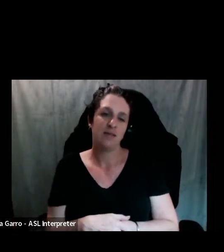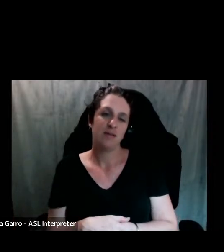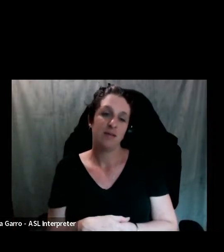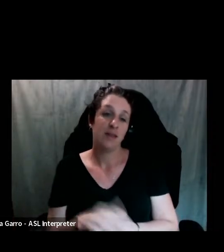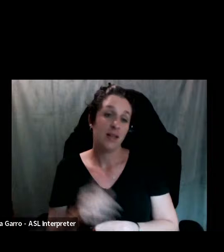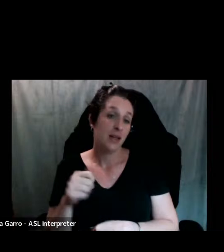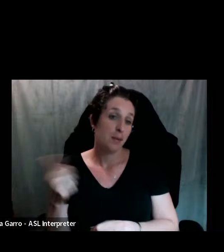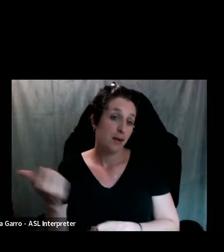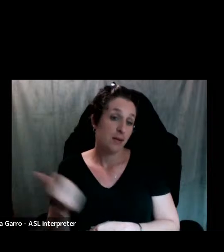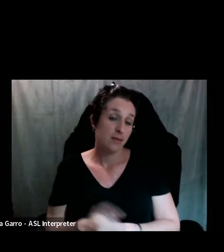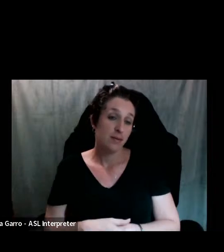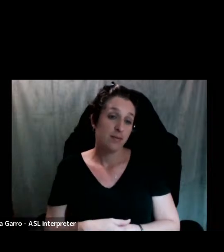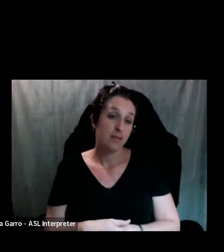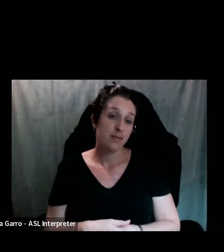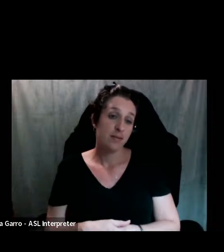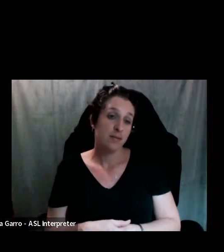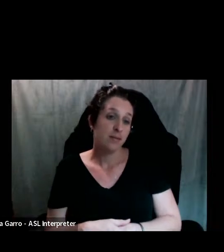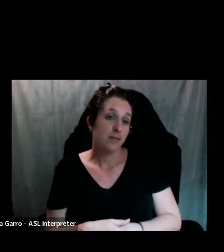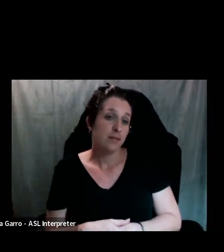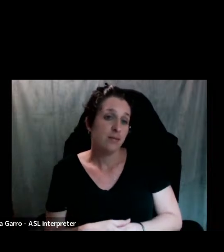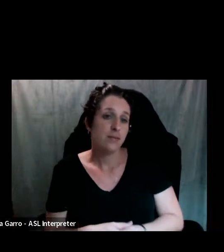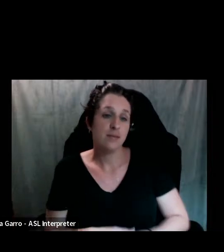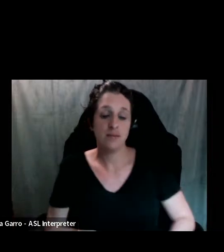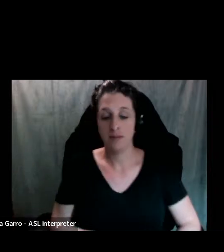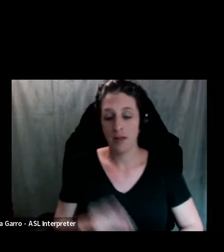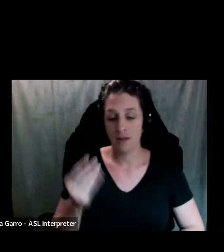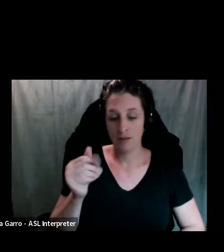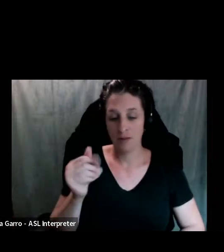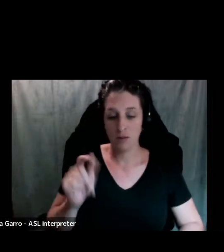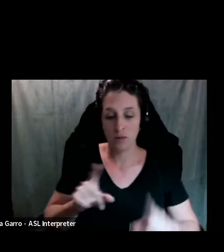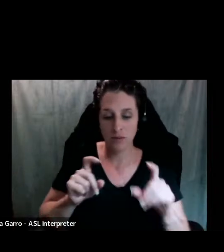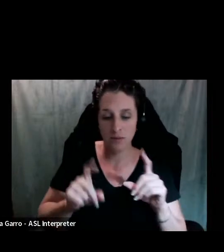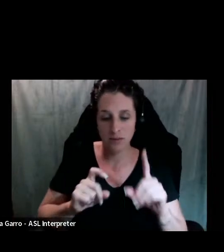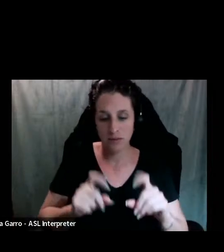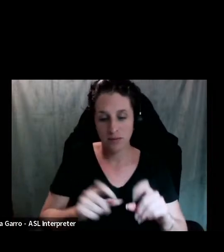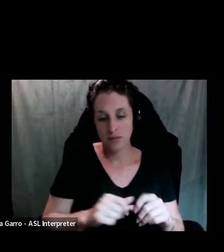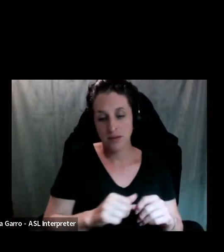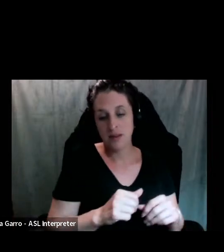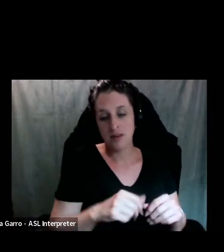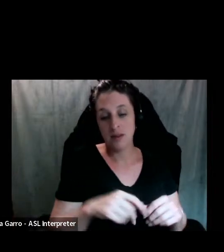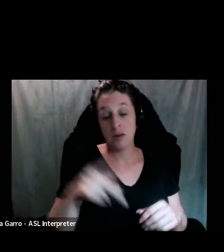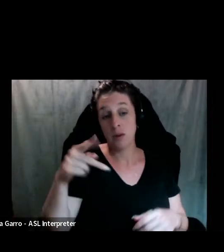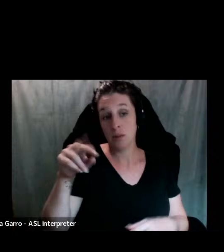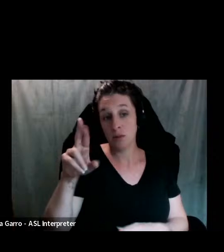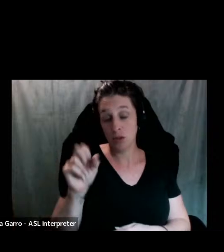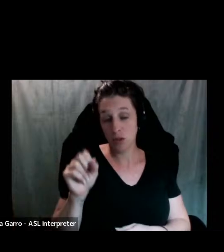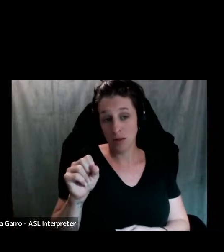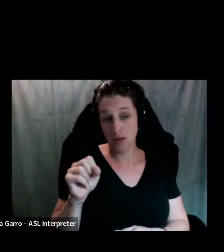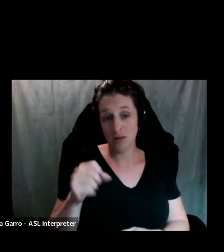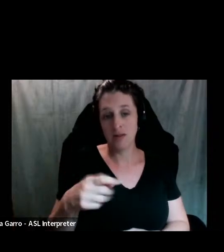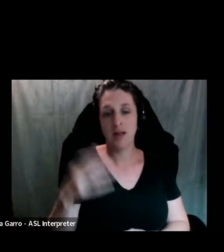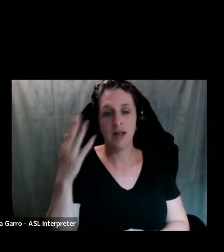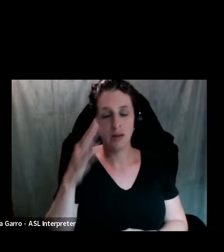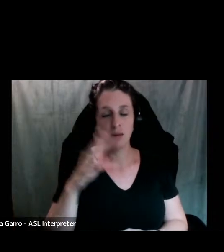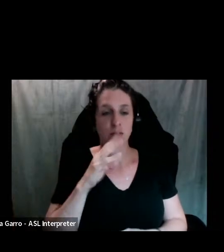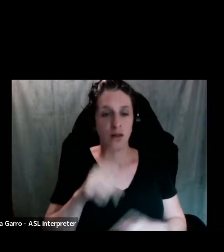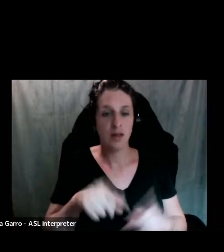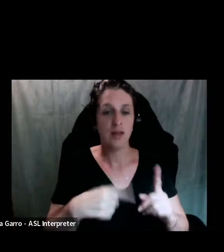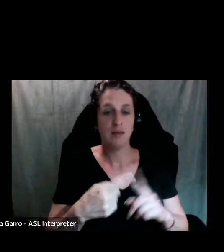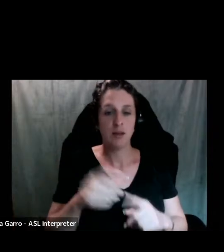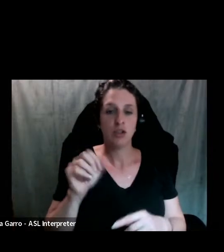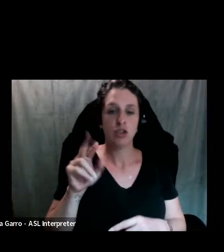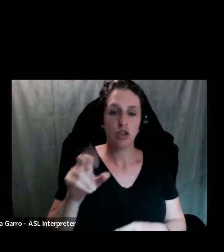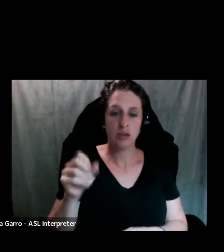Anybody else? Yes. So, couple of questions. So with PERS, I know we talked about STIRS and PERS on a